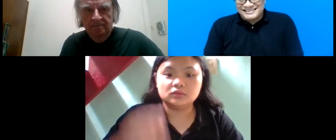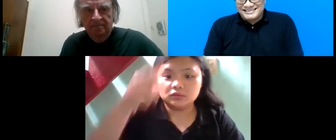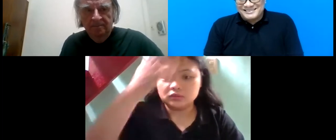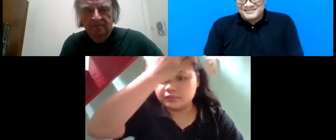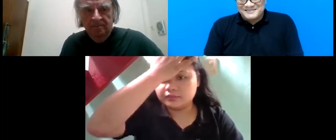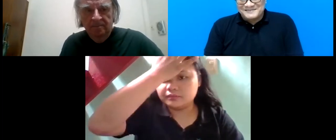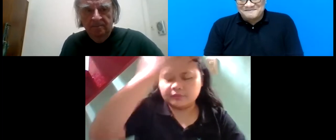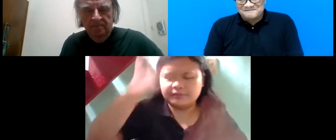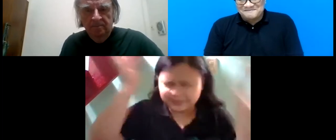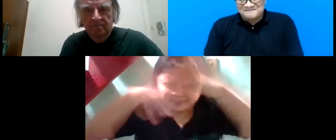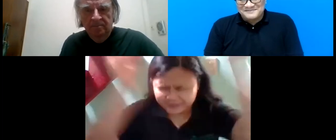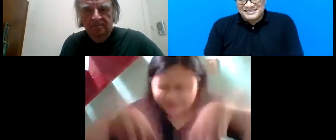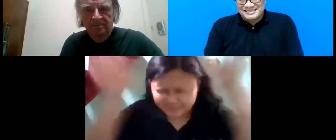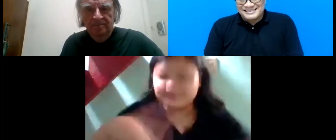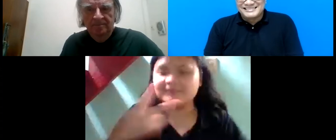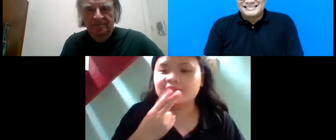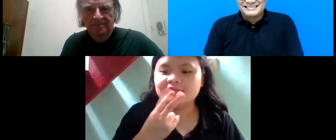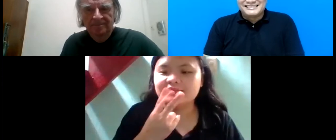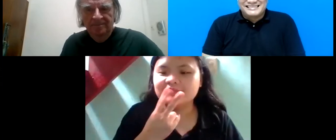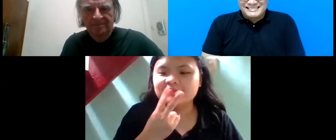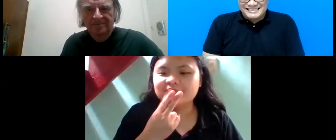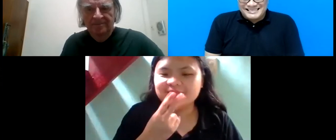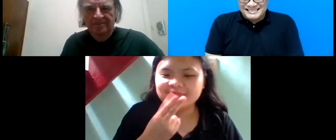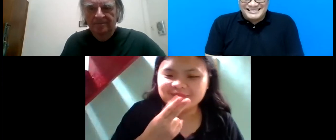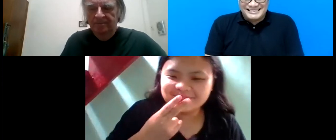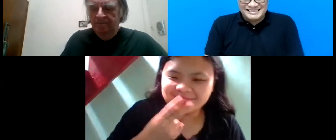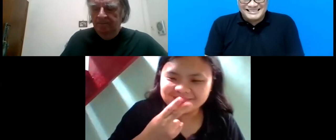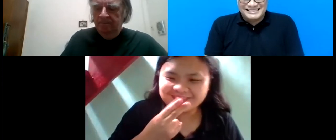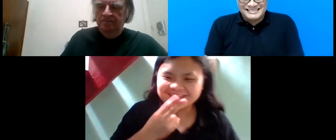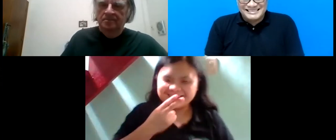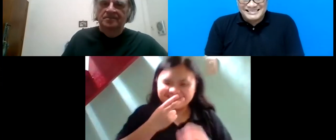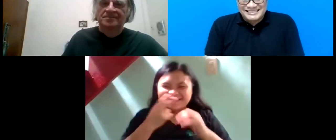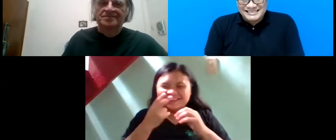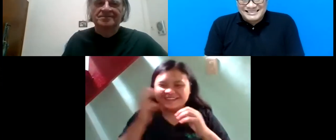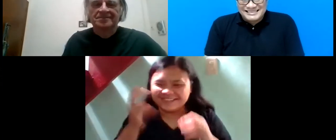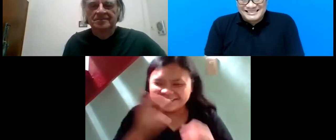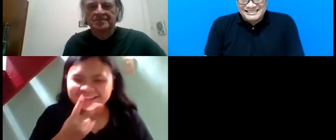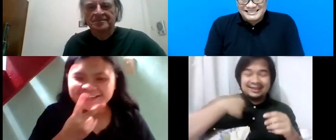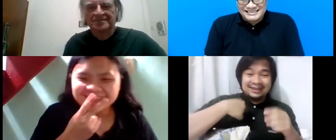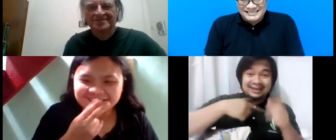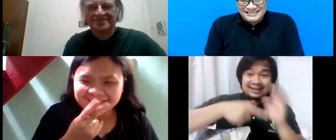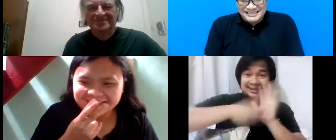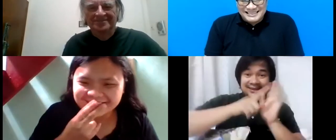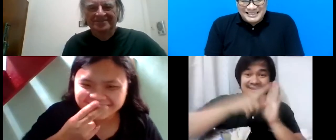Shaka is saying since everybody's quiet, everybody knows everything except for Marvin.